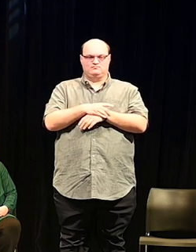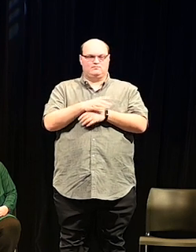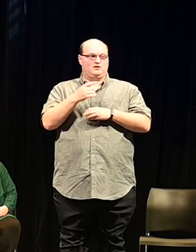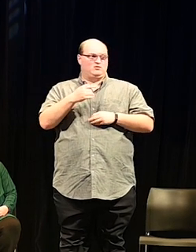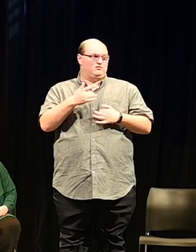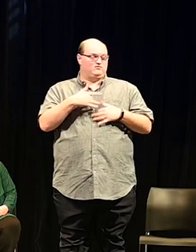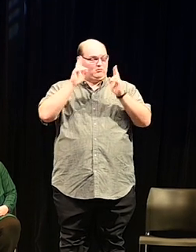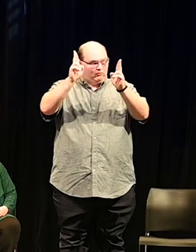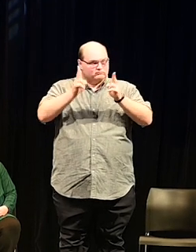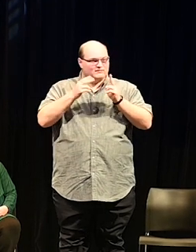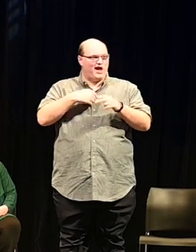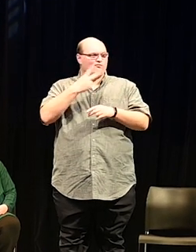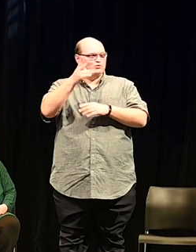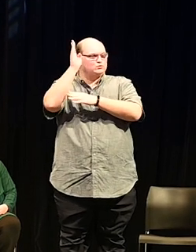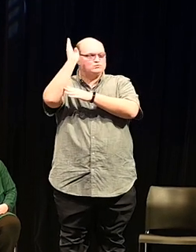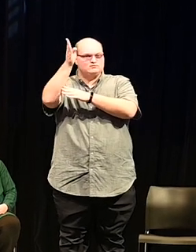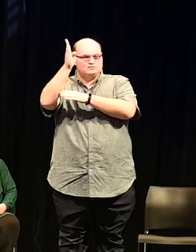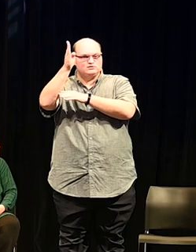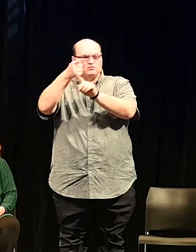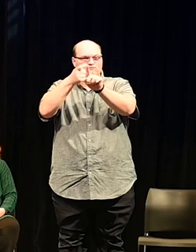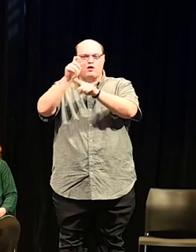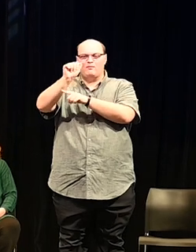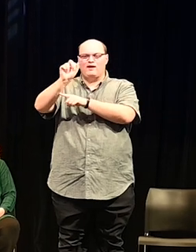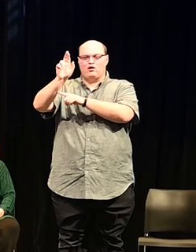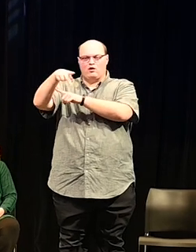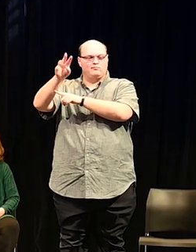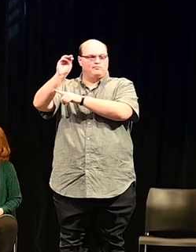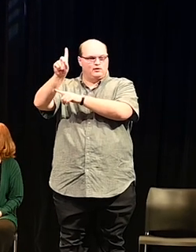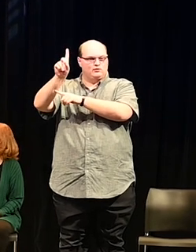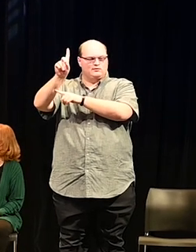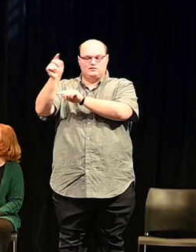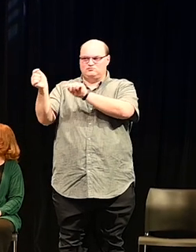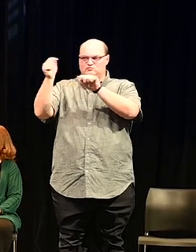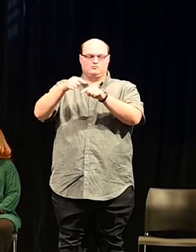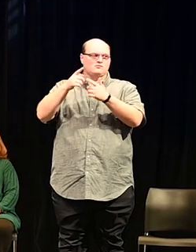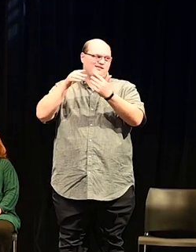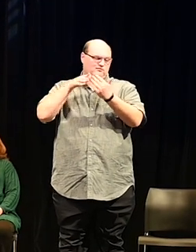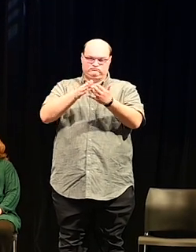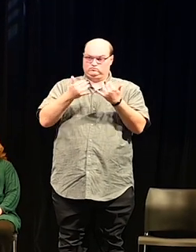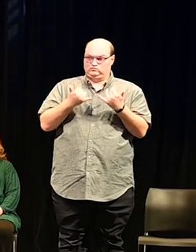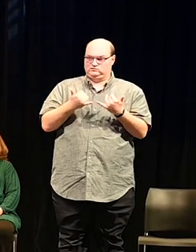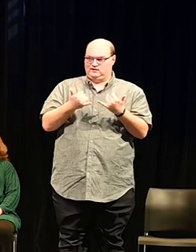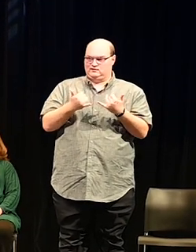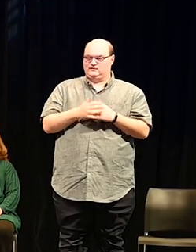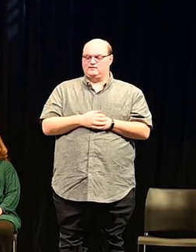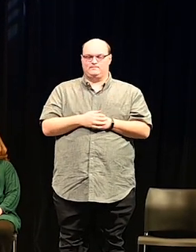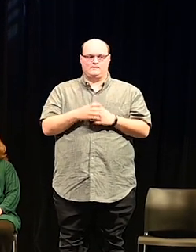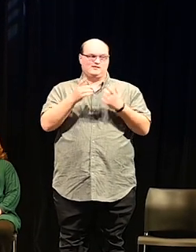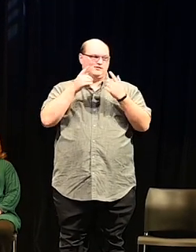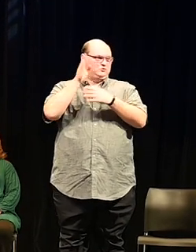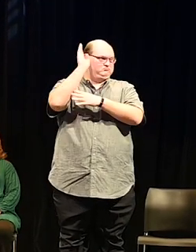are privileged to have two speakers from AARP Maryland to address today,